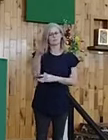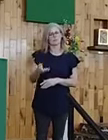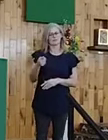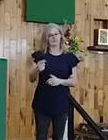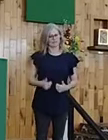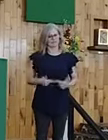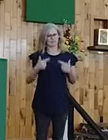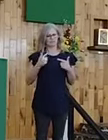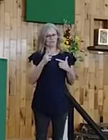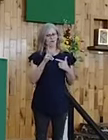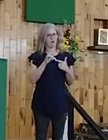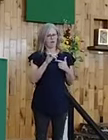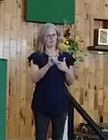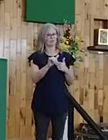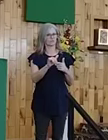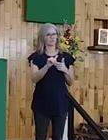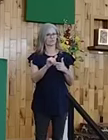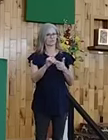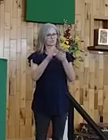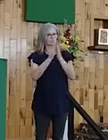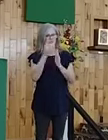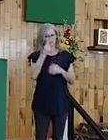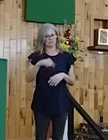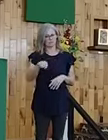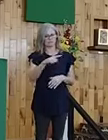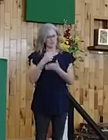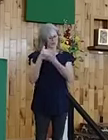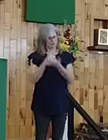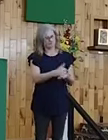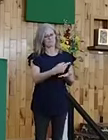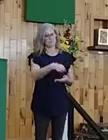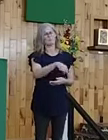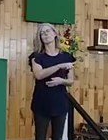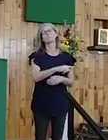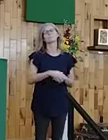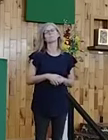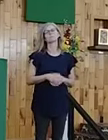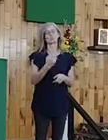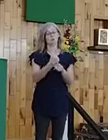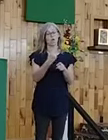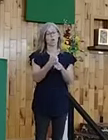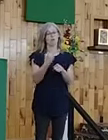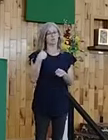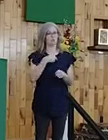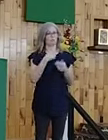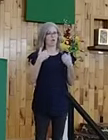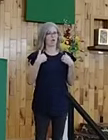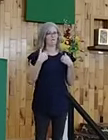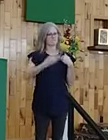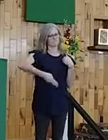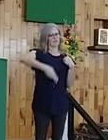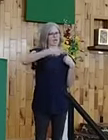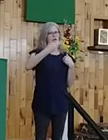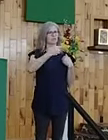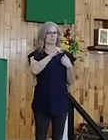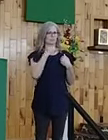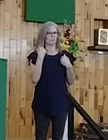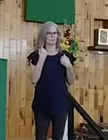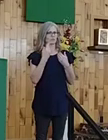make the intercession for them. It was fitting that we should have such a high priest,